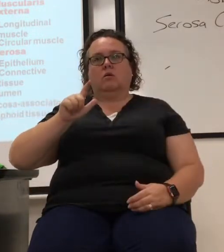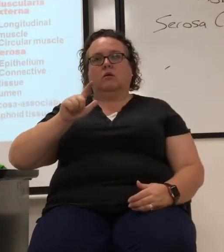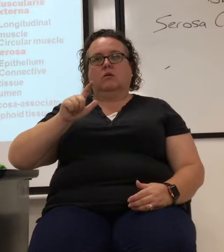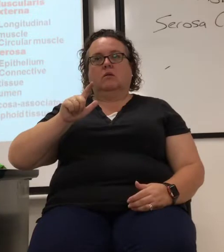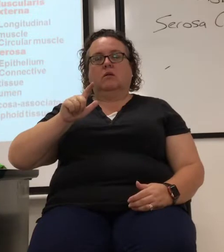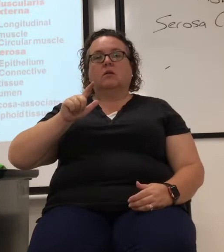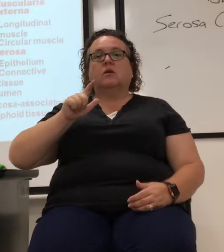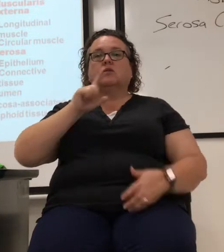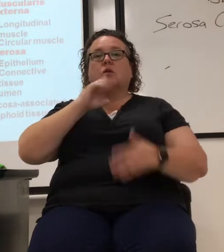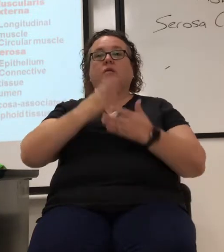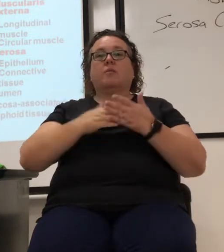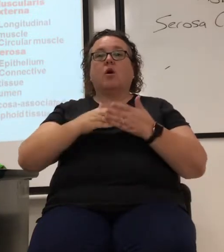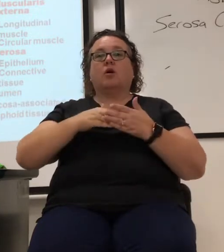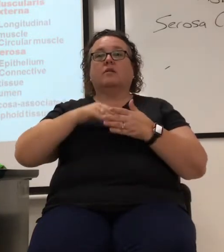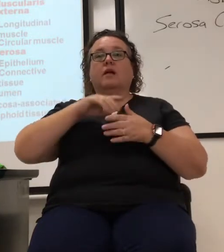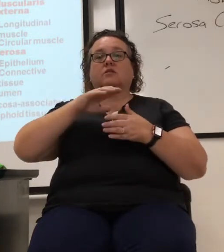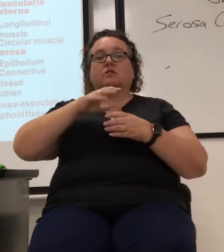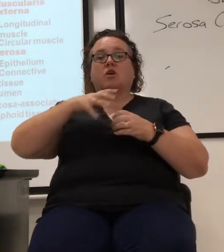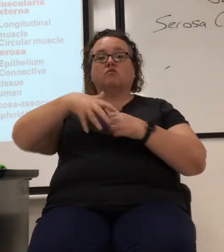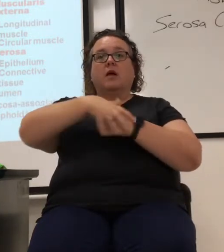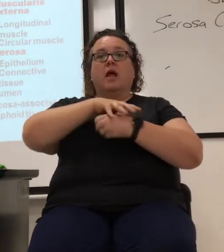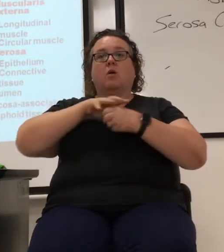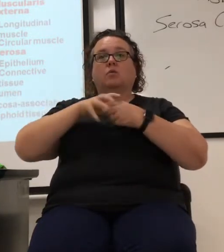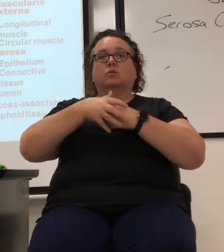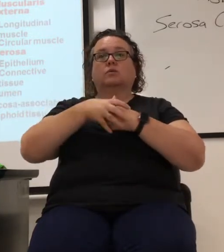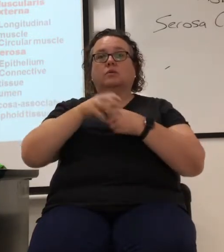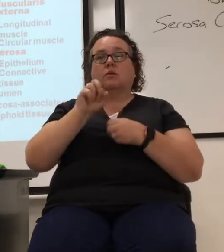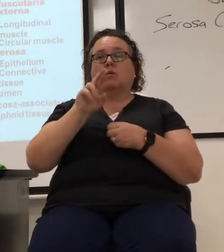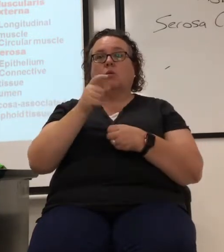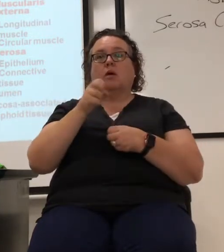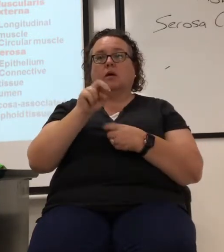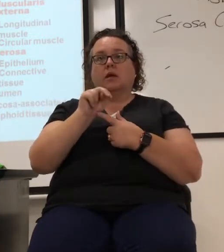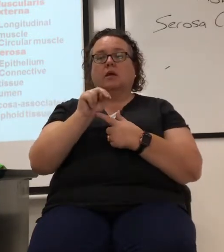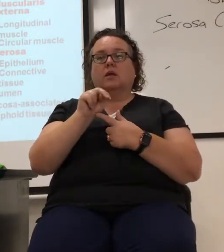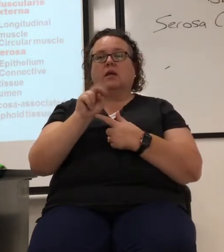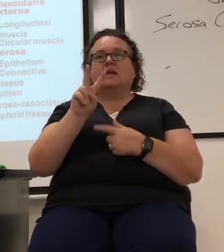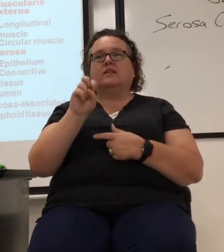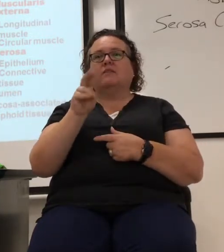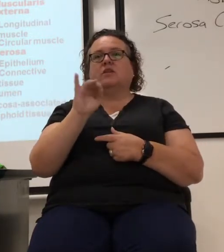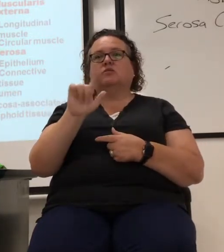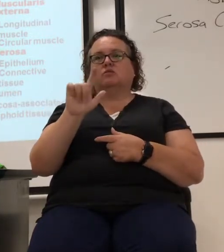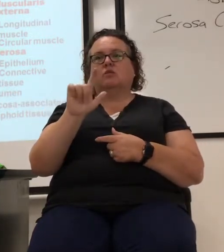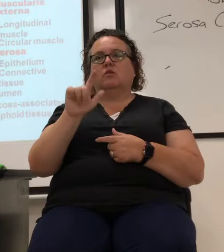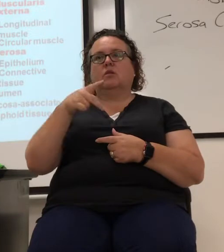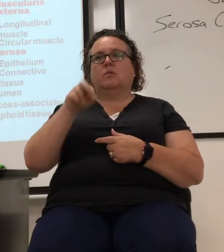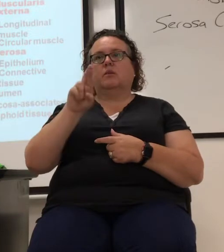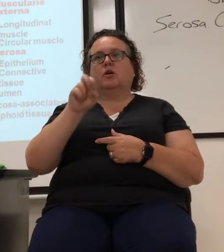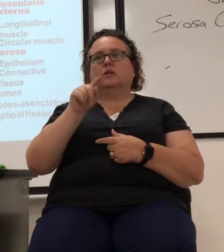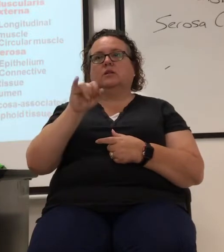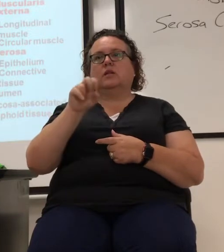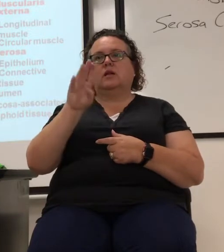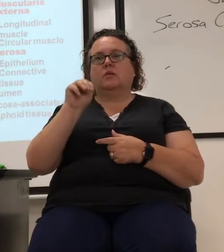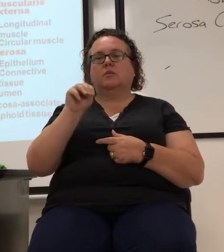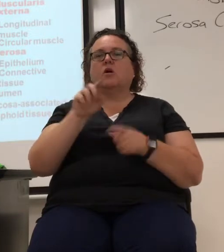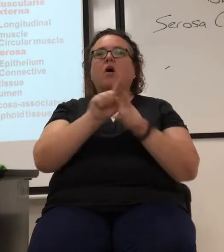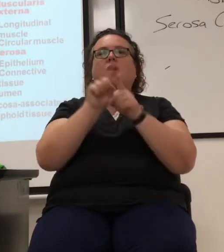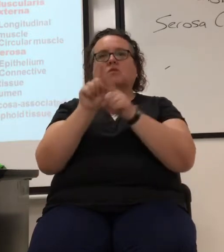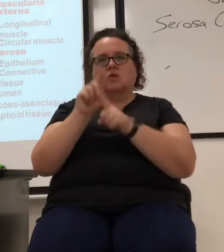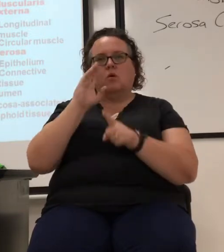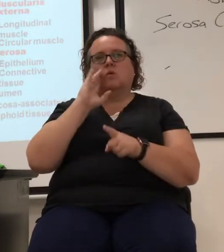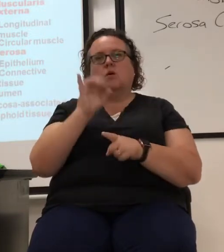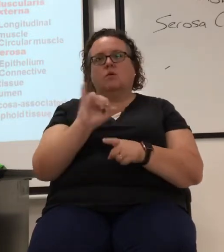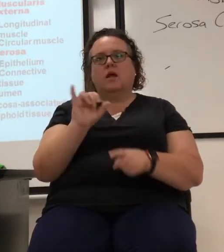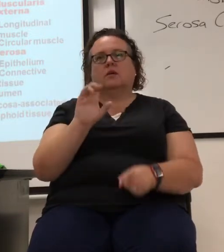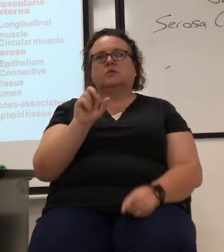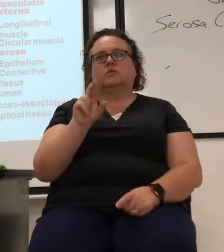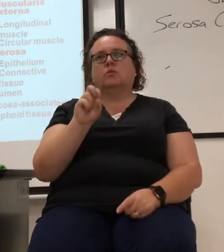So the part that's around the organ is the visceral peritoneum, also known as serosa adventitia.